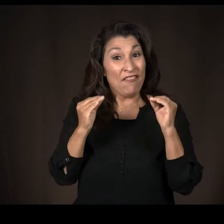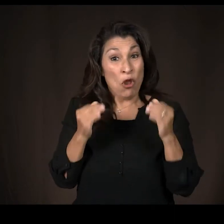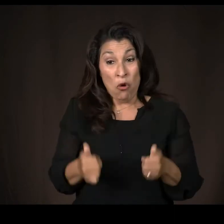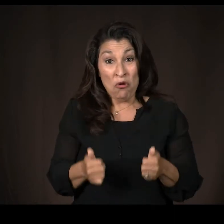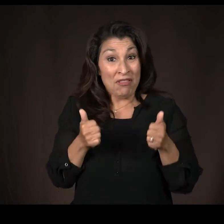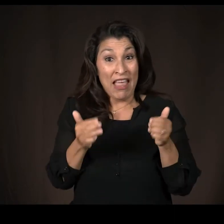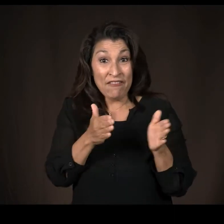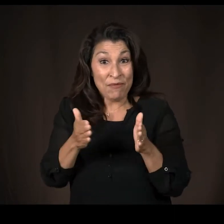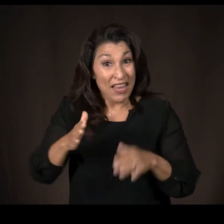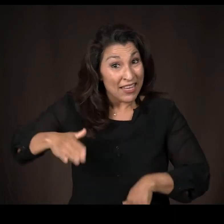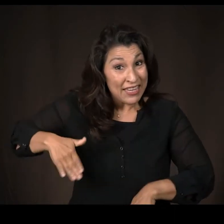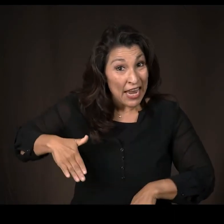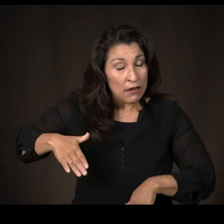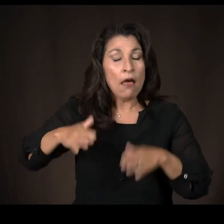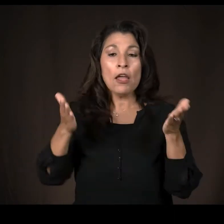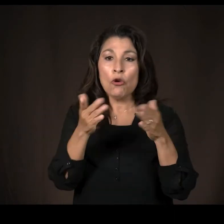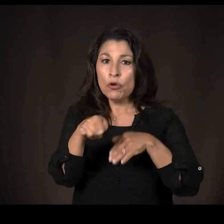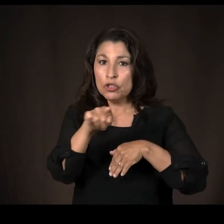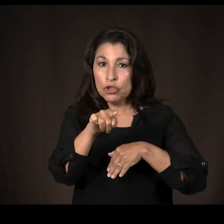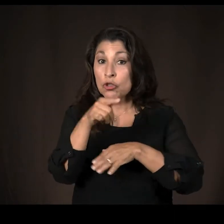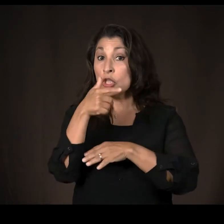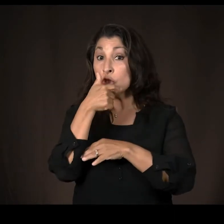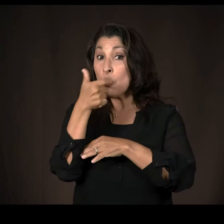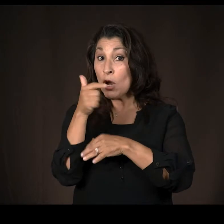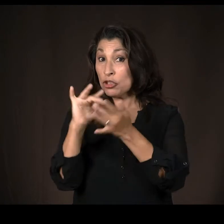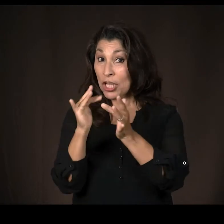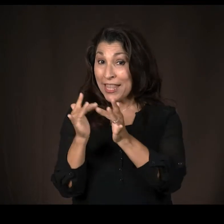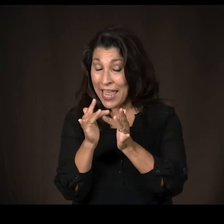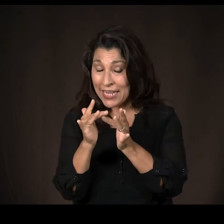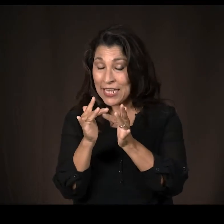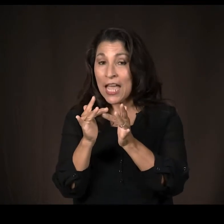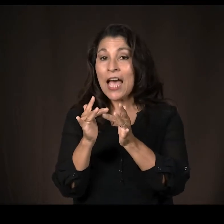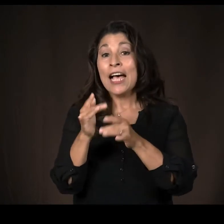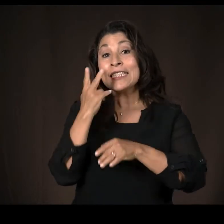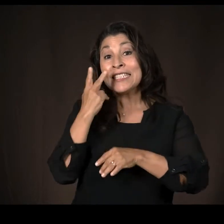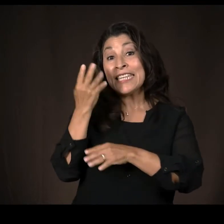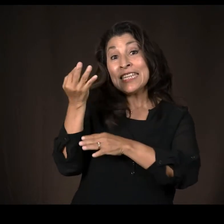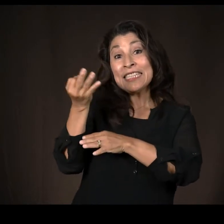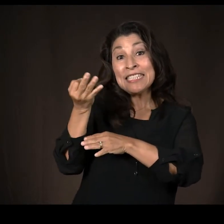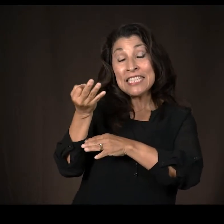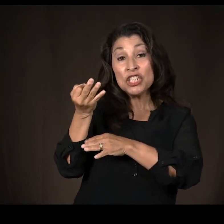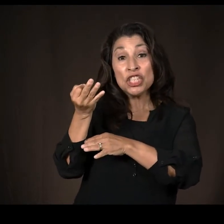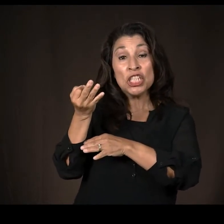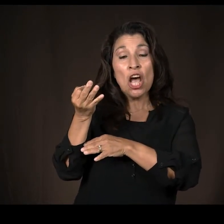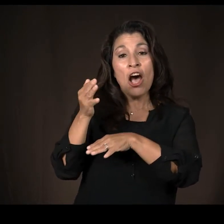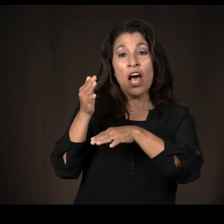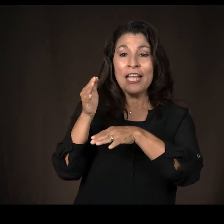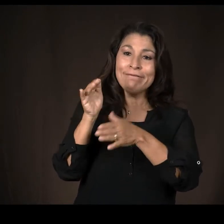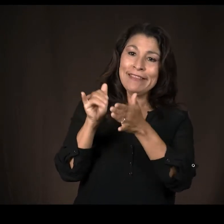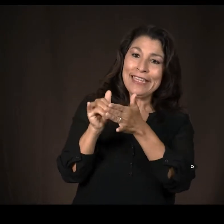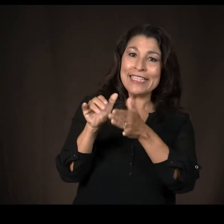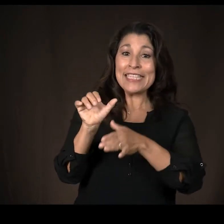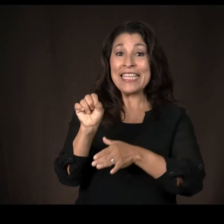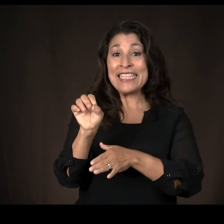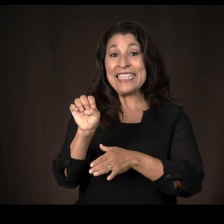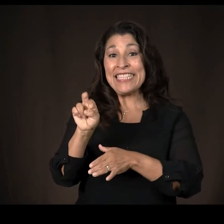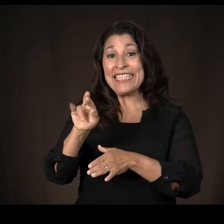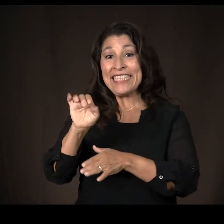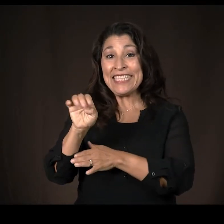plan for your life, I want to urge you to go online, watch my previous message in this series, and take those